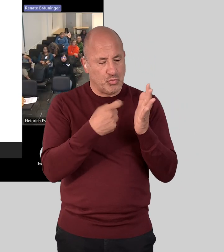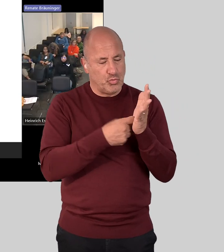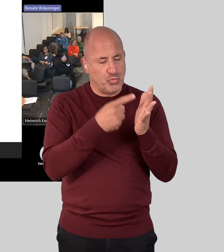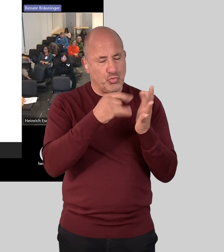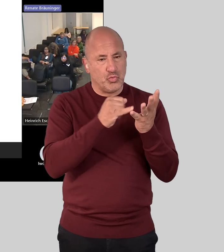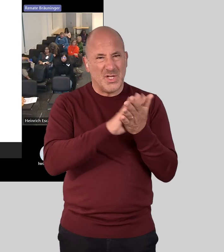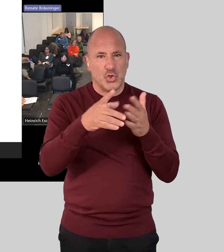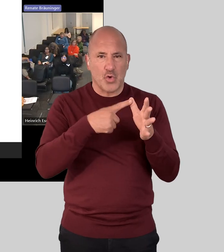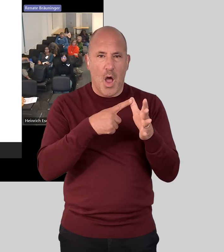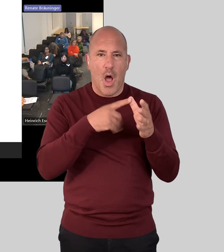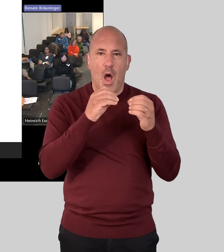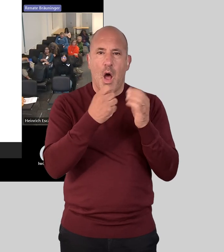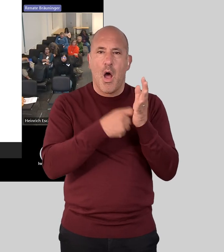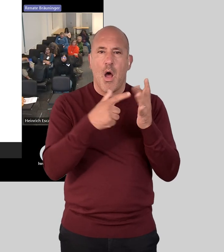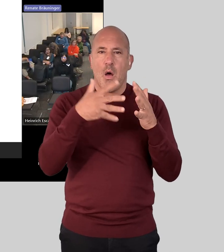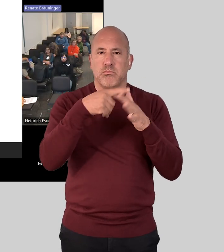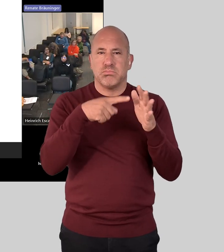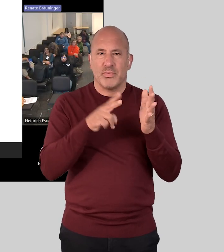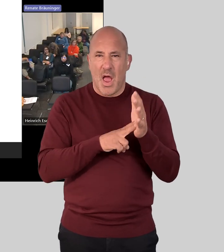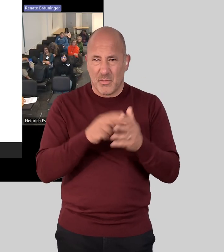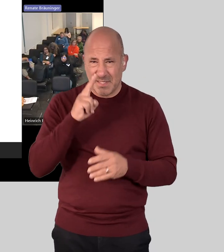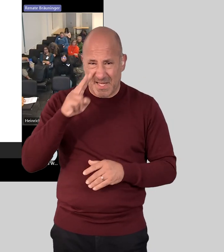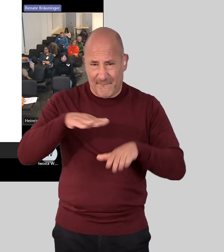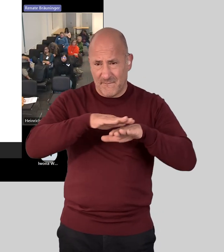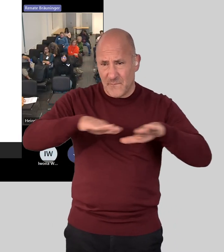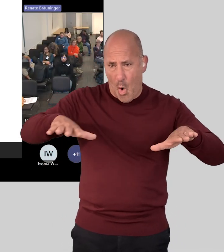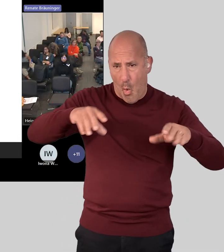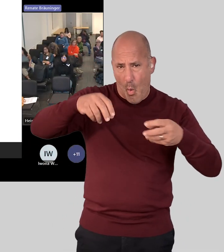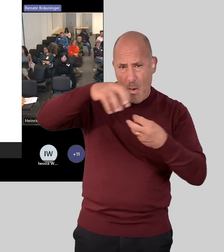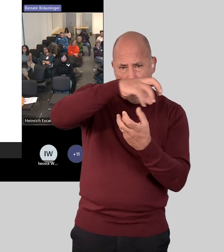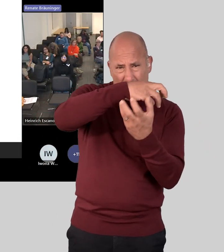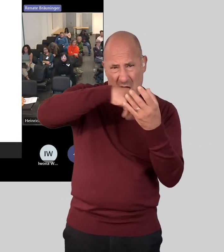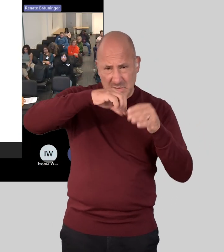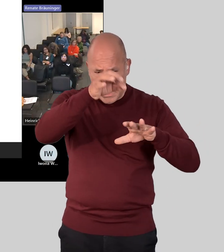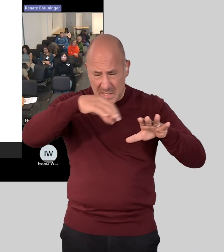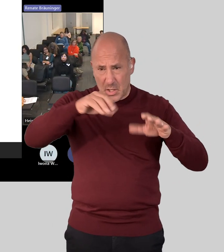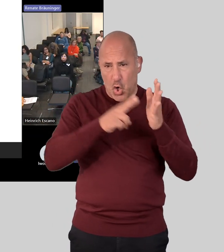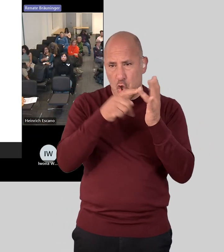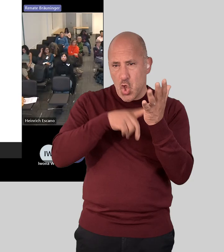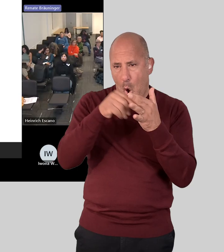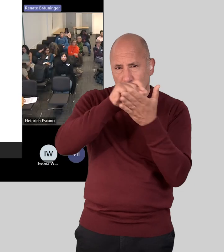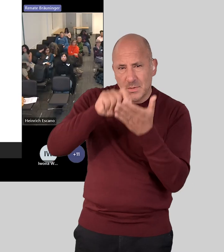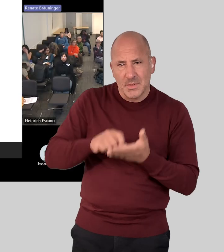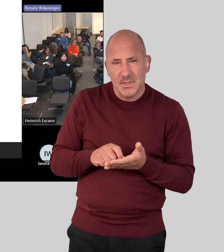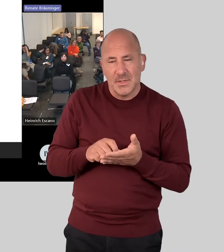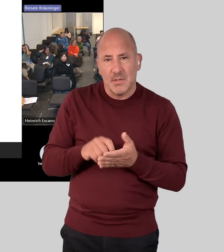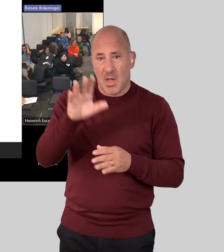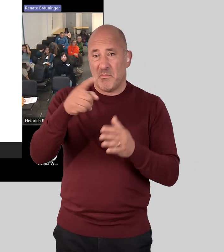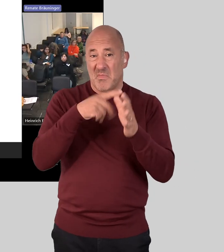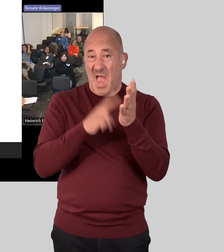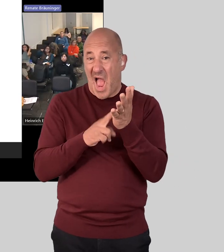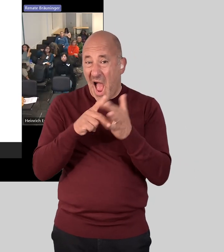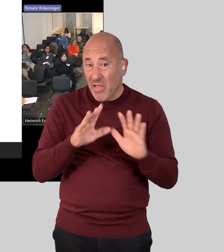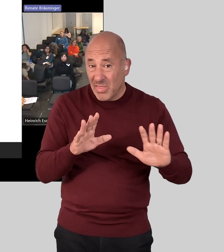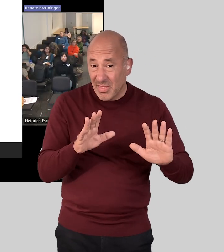postmodern dance makers such as Trisha Brown. So you see the complicated floor patterns, you see